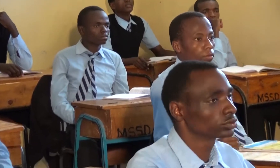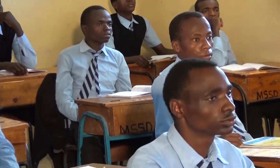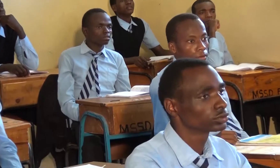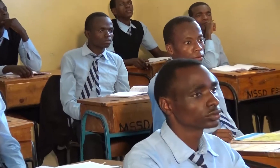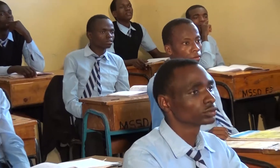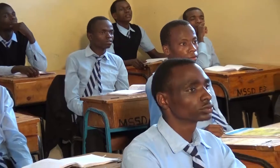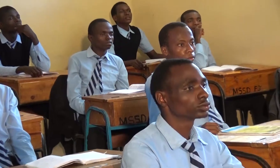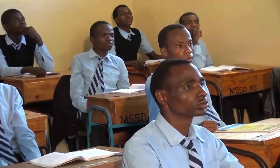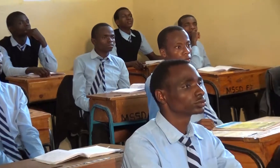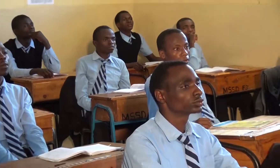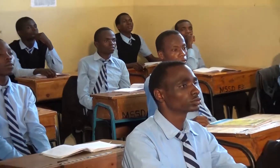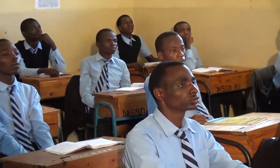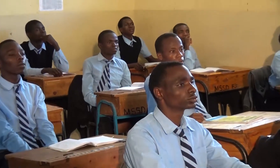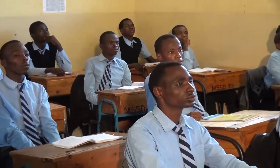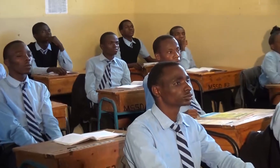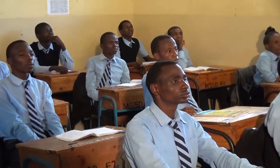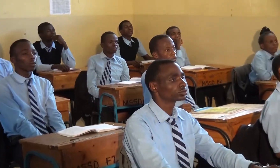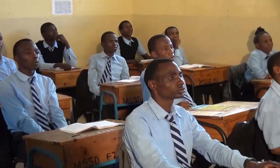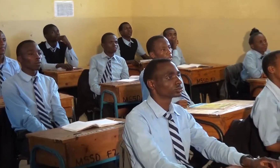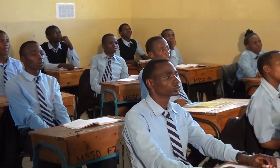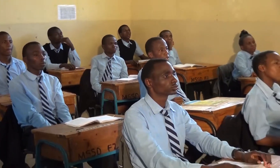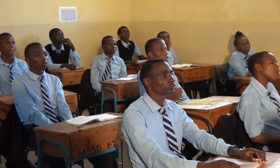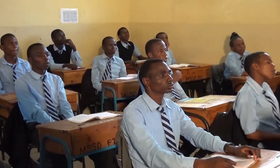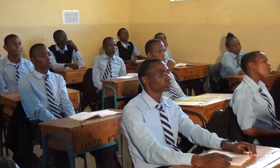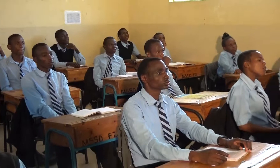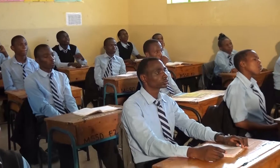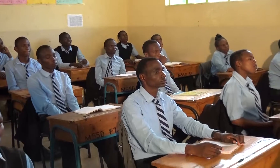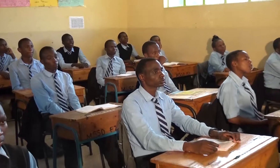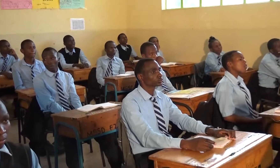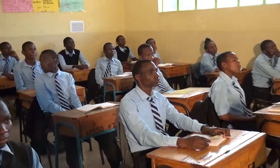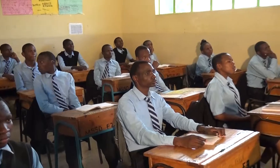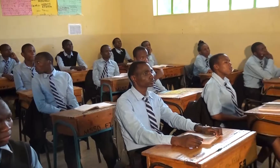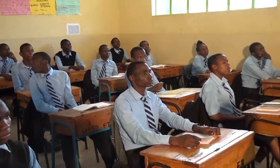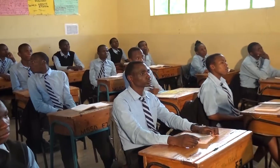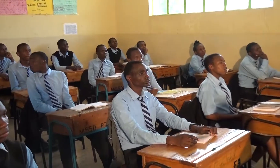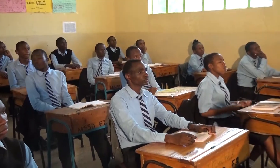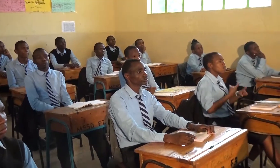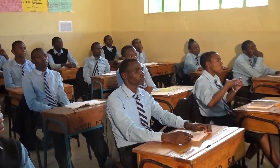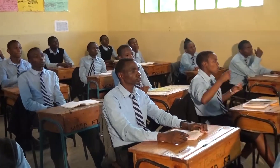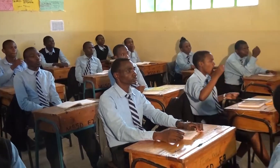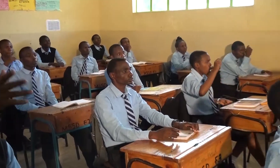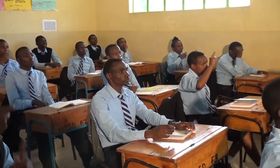And before this Ole Kaero traveled from where? From to